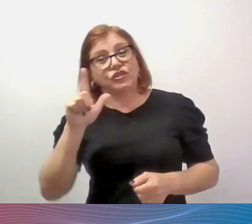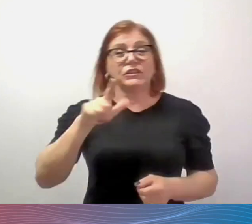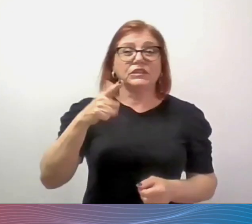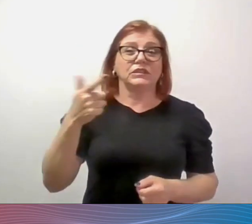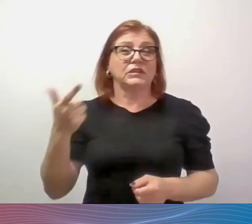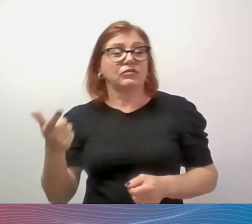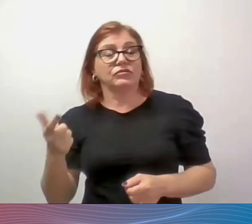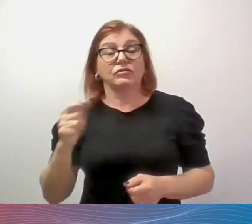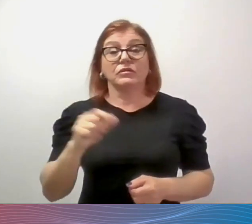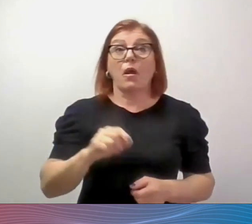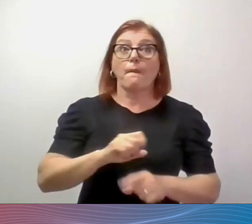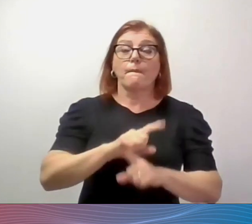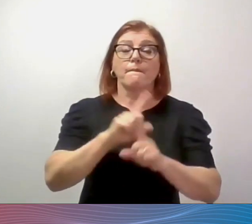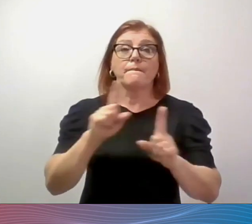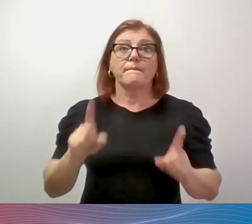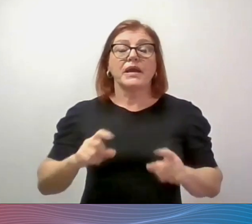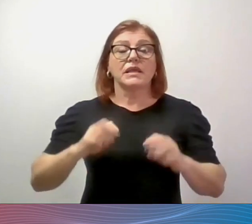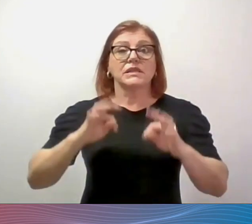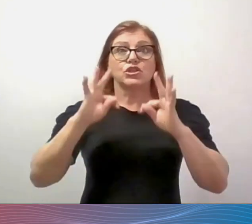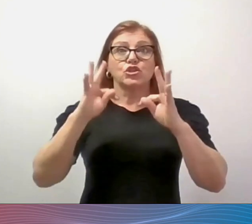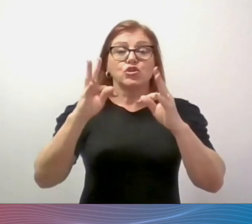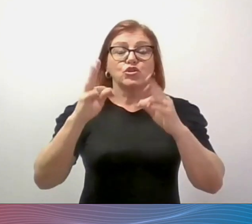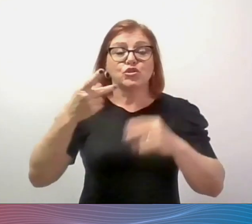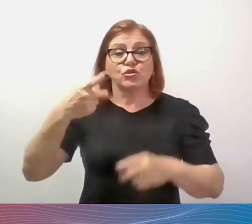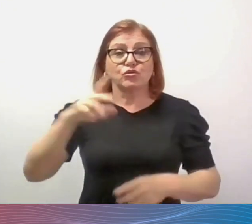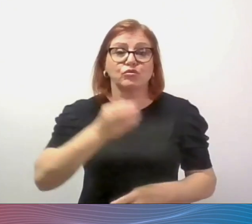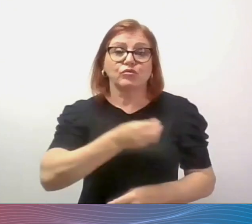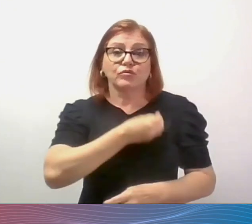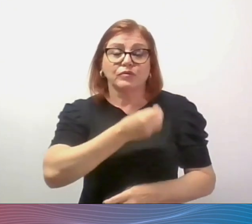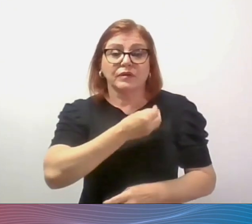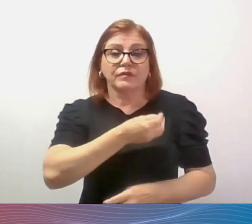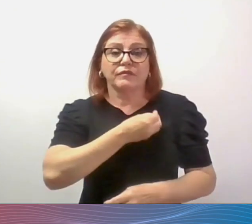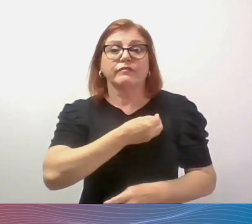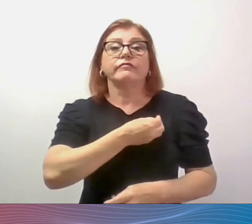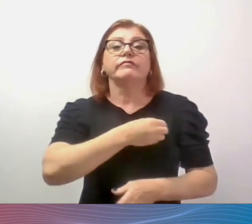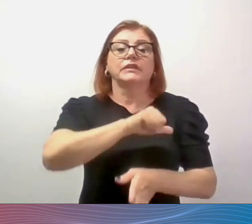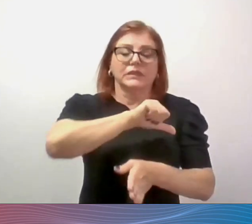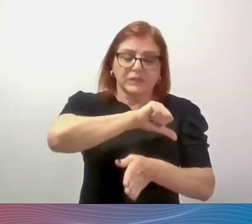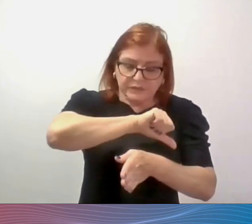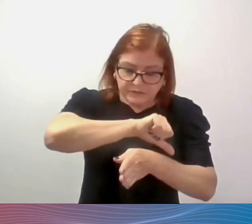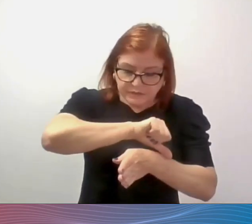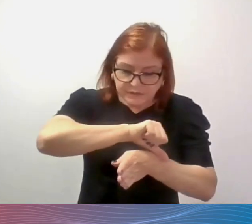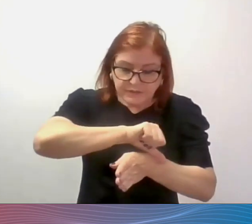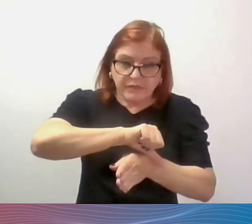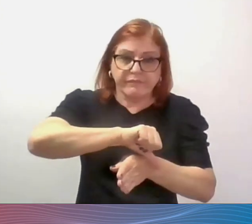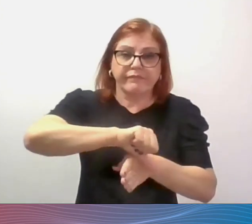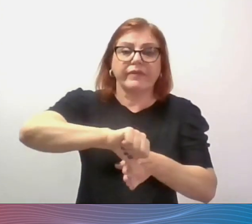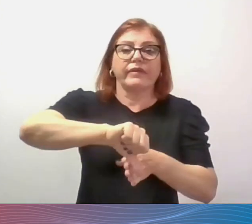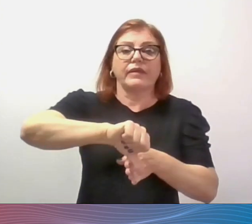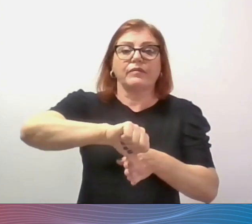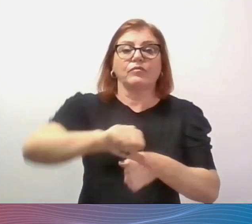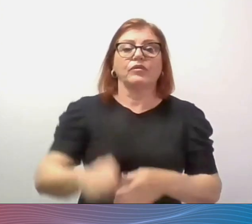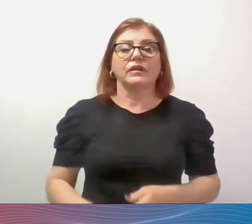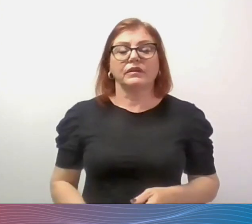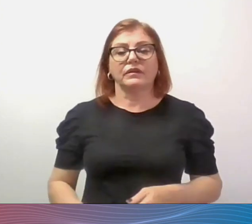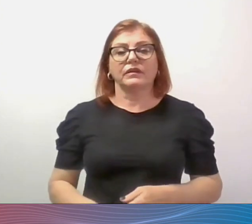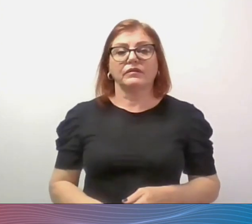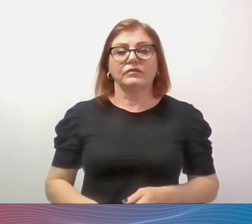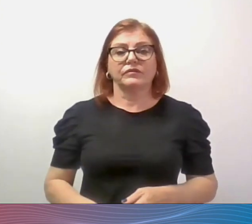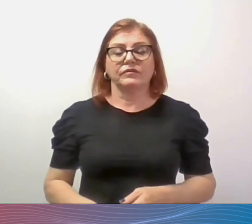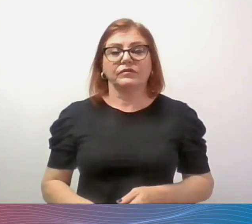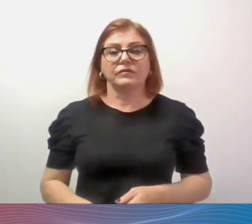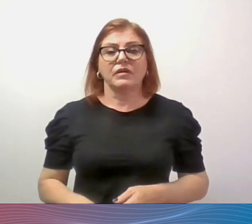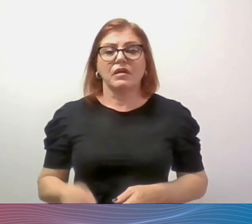of person. Não é a pessoa que caiu em um momento de fraqueza. It is not a person who